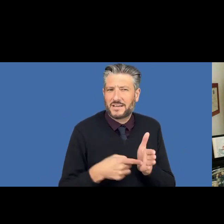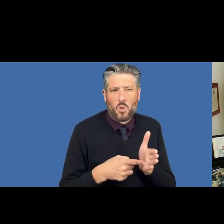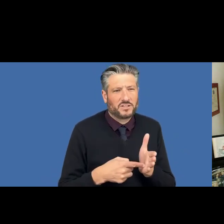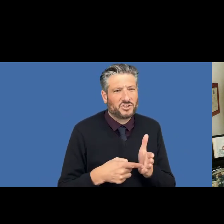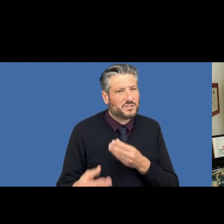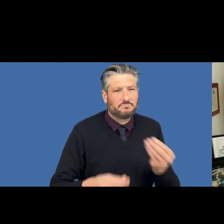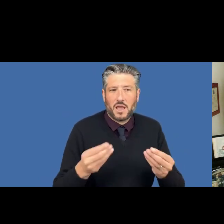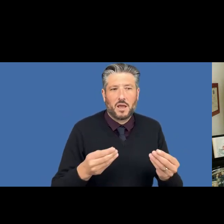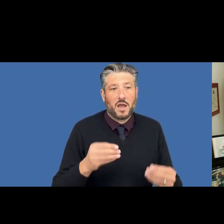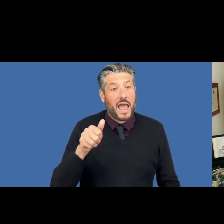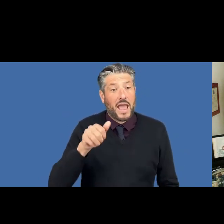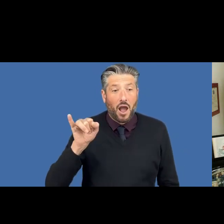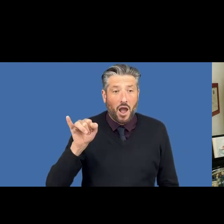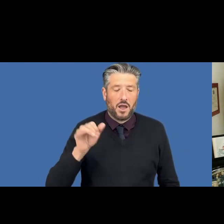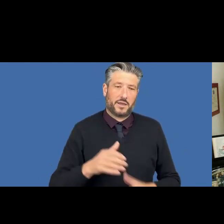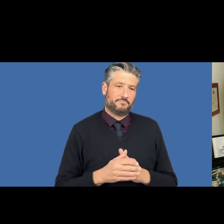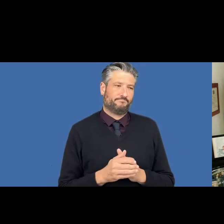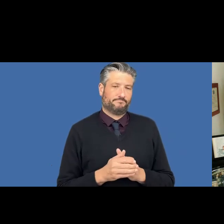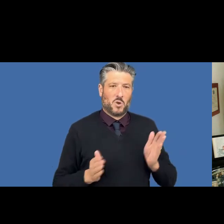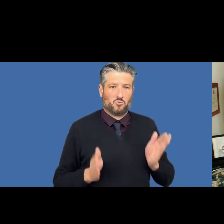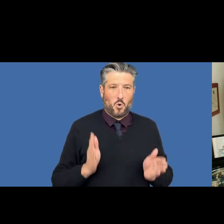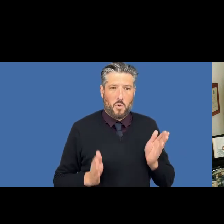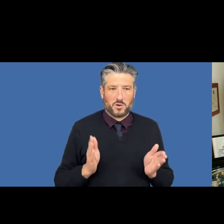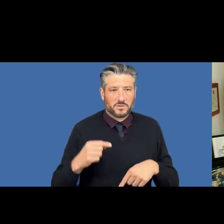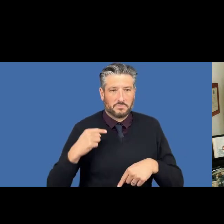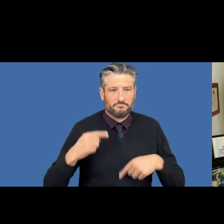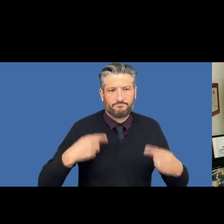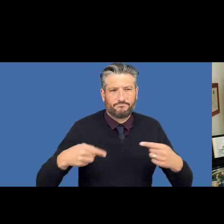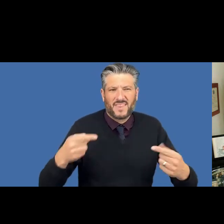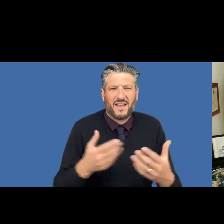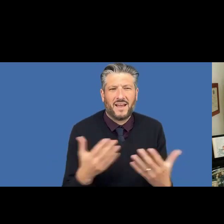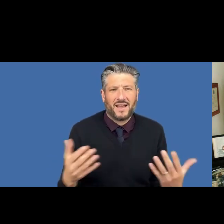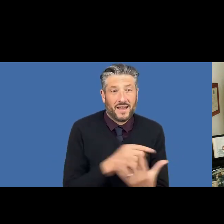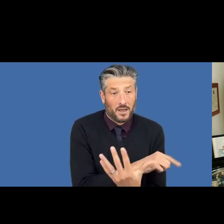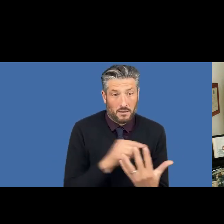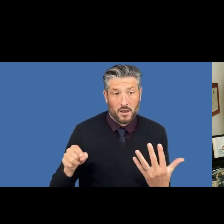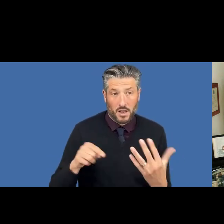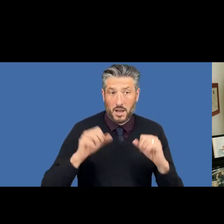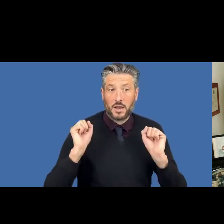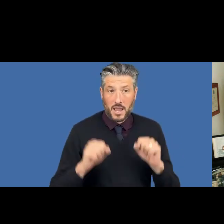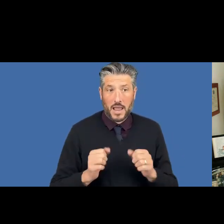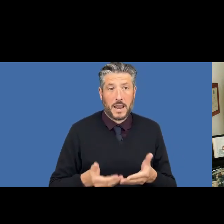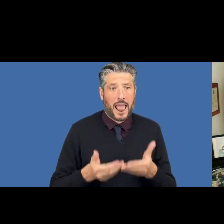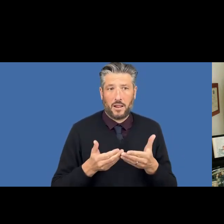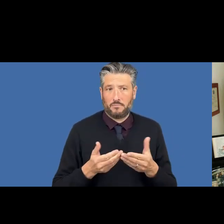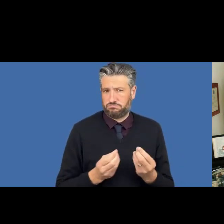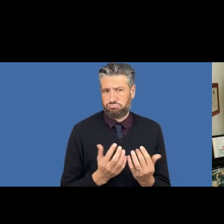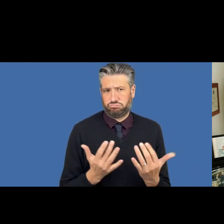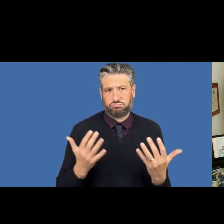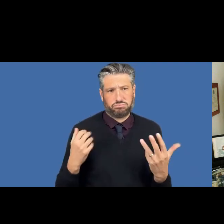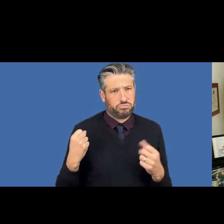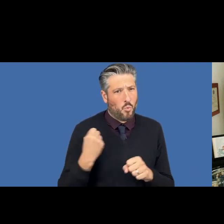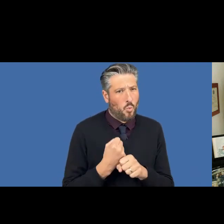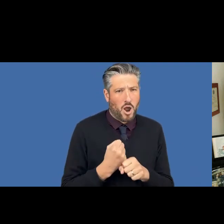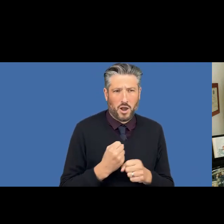artificial intelligence, robotic process automation to start dealing with this stuff at scale. So there is an opportunity in